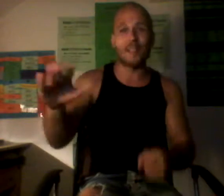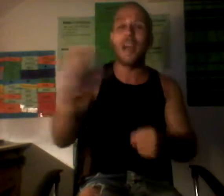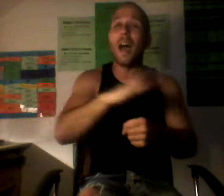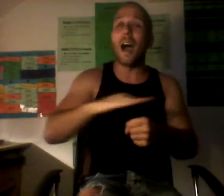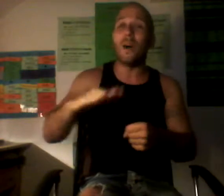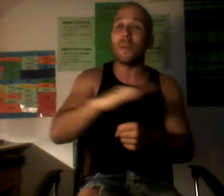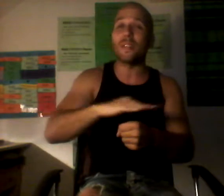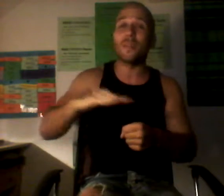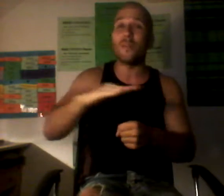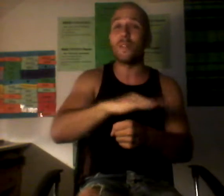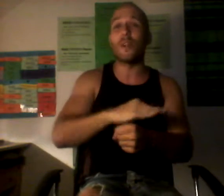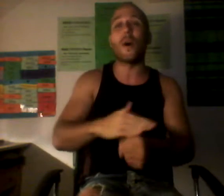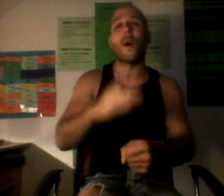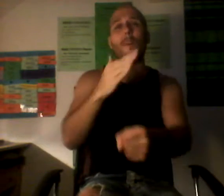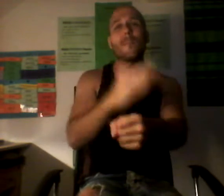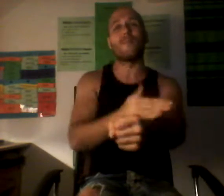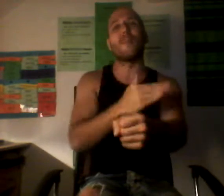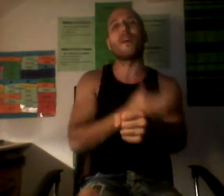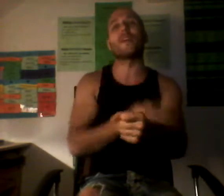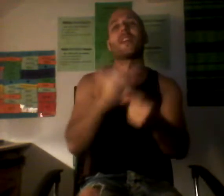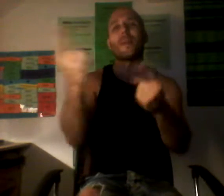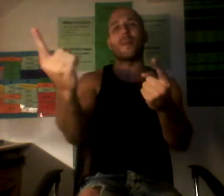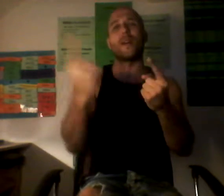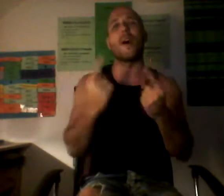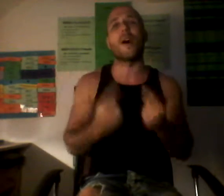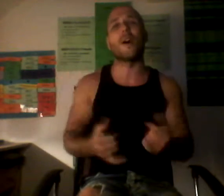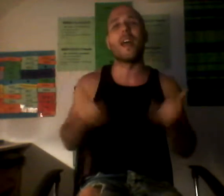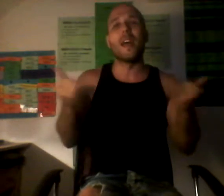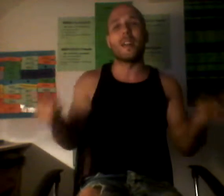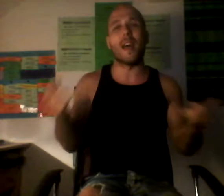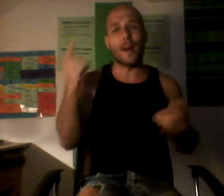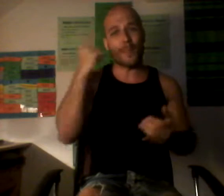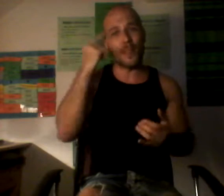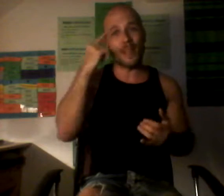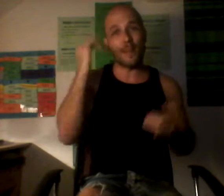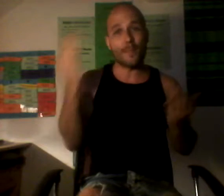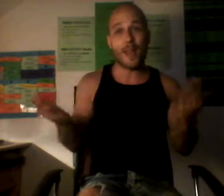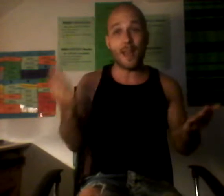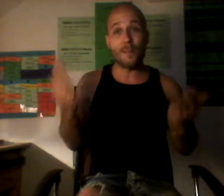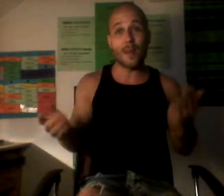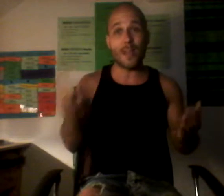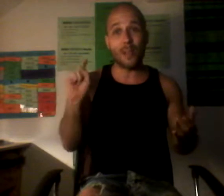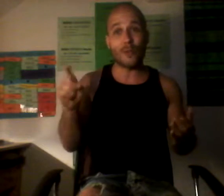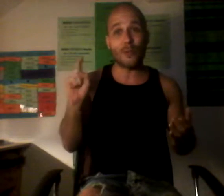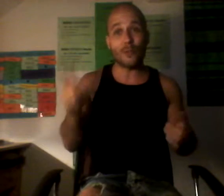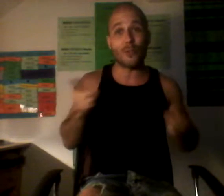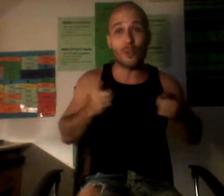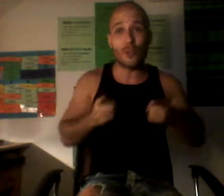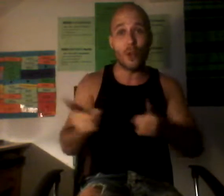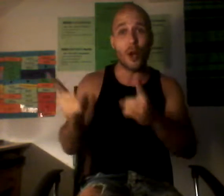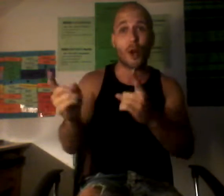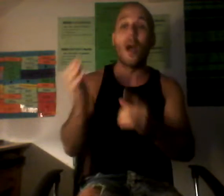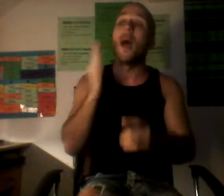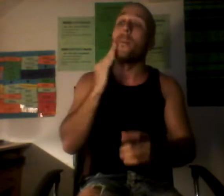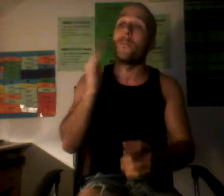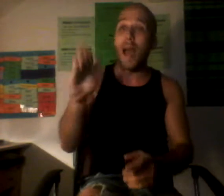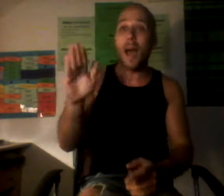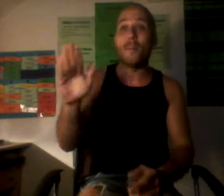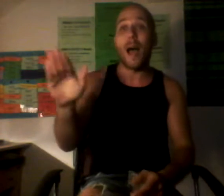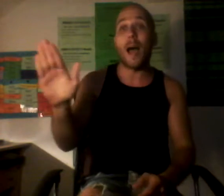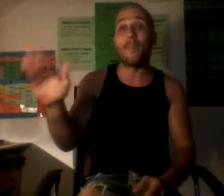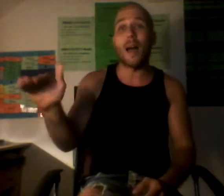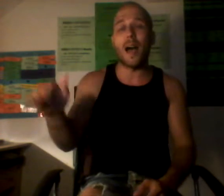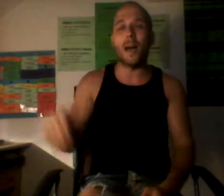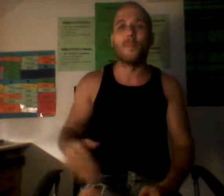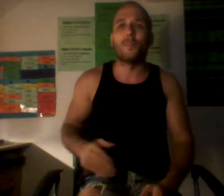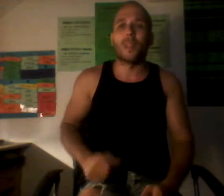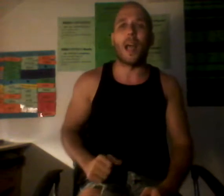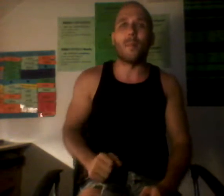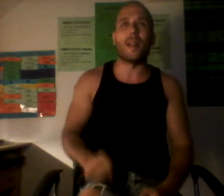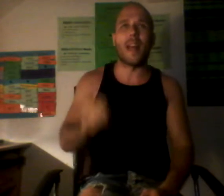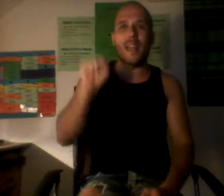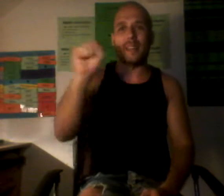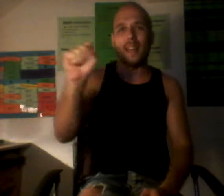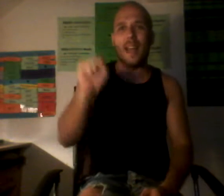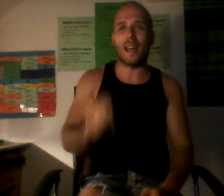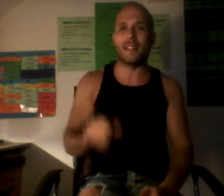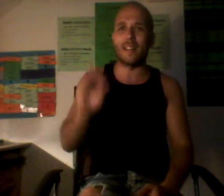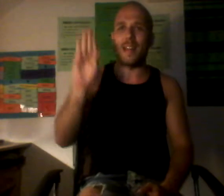I was in my zone before you came along, now I'm thinking maybe you should go. Blah, blah, blah, I'll be like now to the